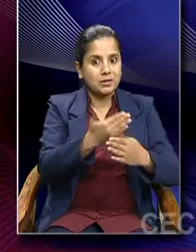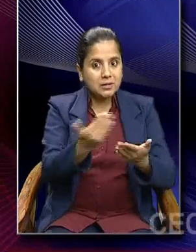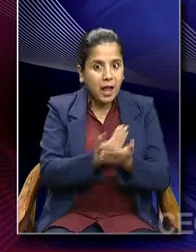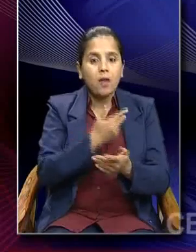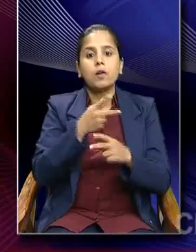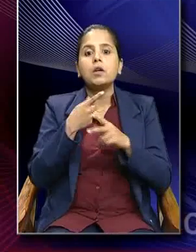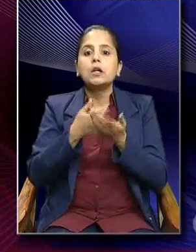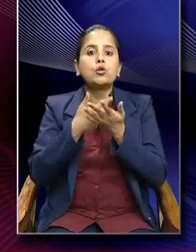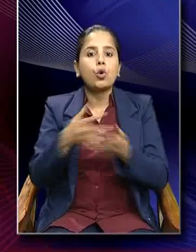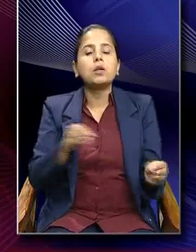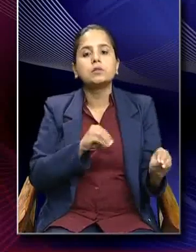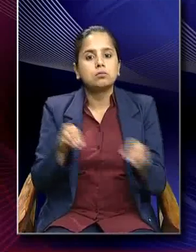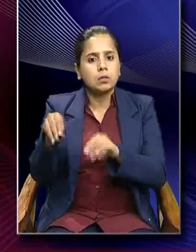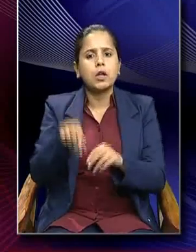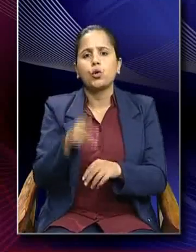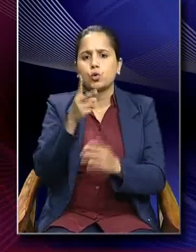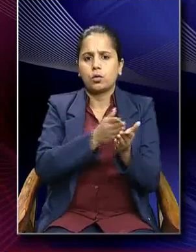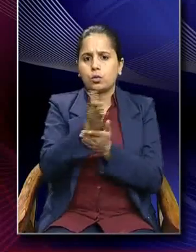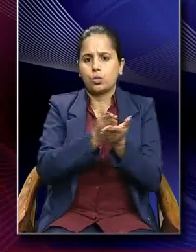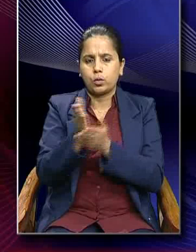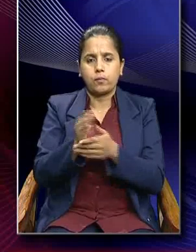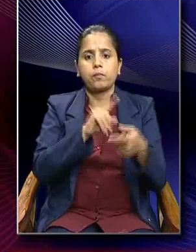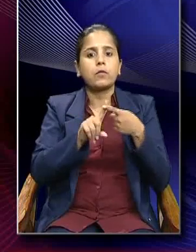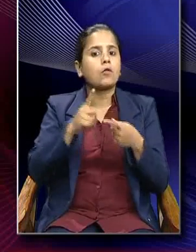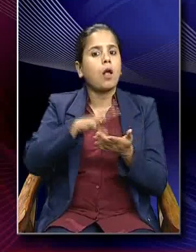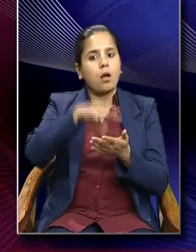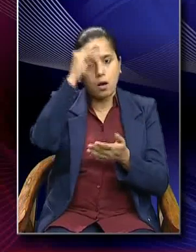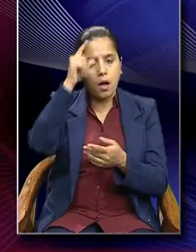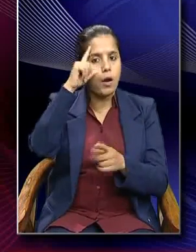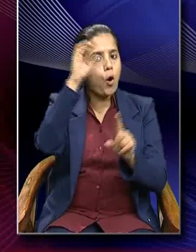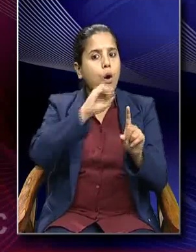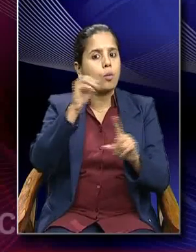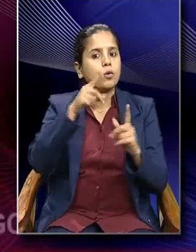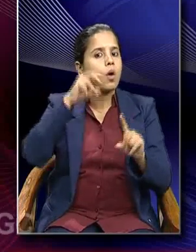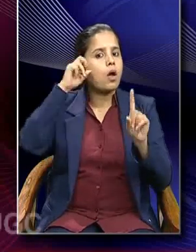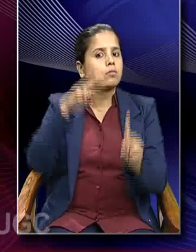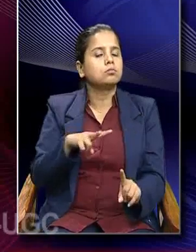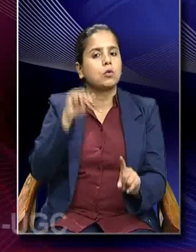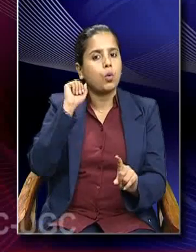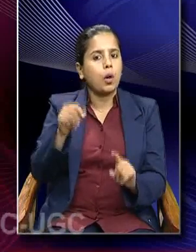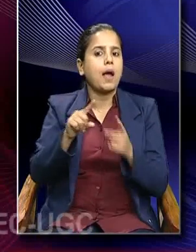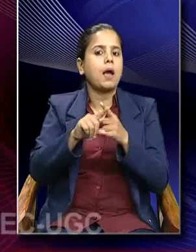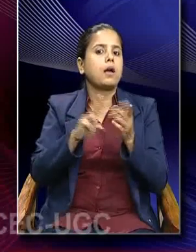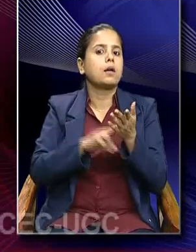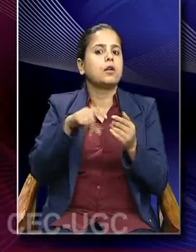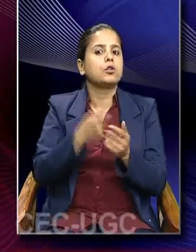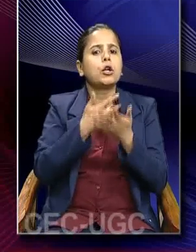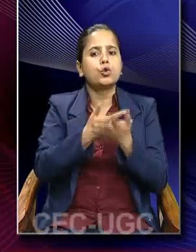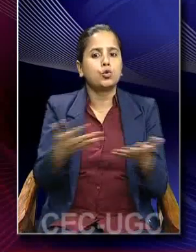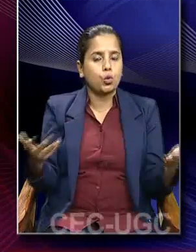part, the learning objectives would be to overview the concept of energy security in a